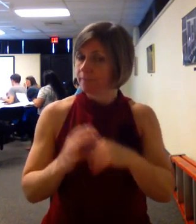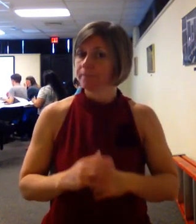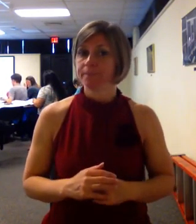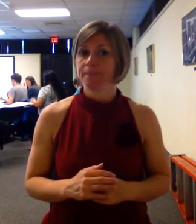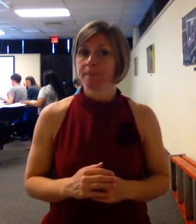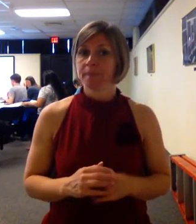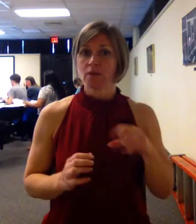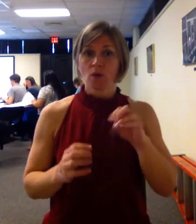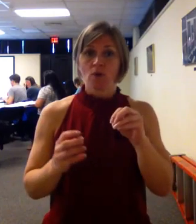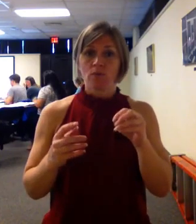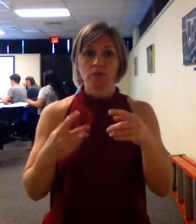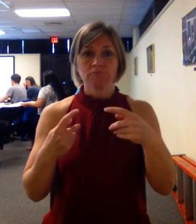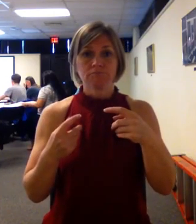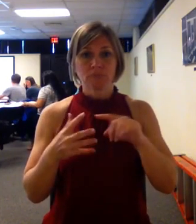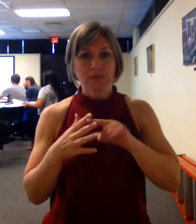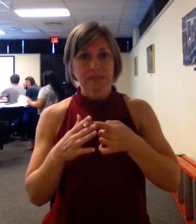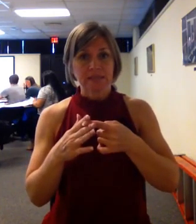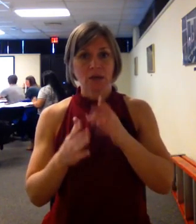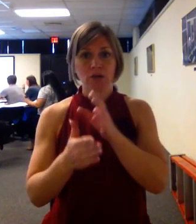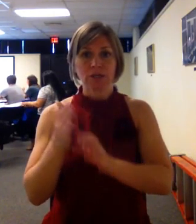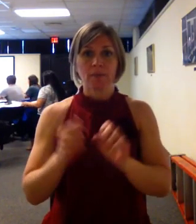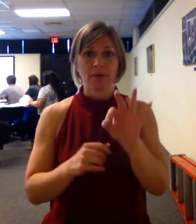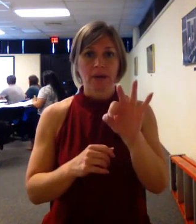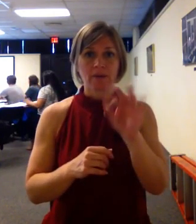started with the Chapter 9 homework.